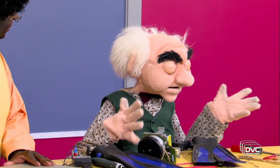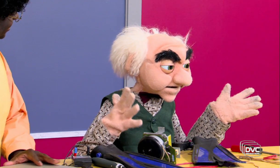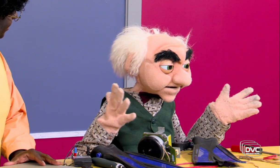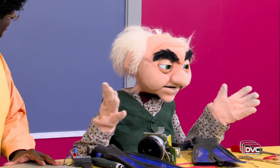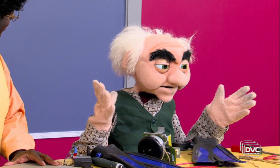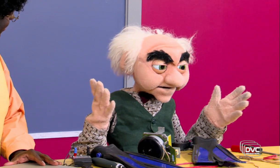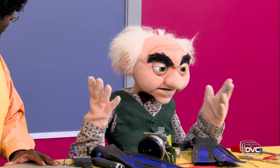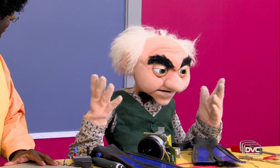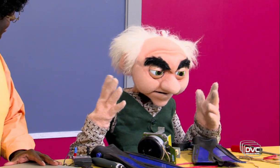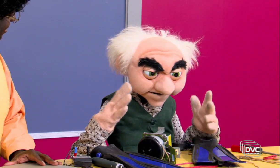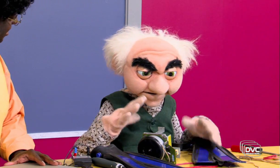Well,